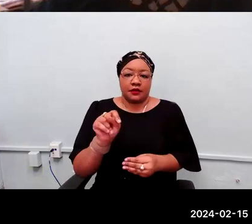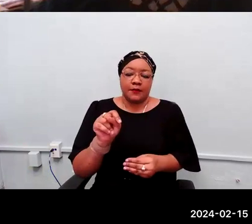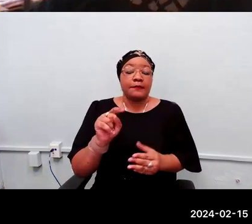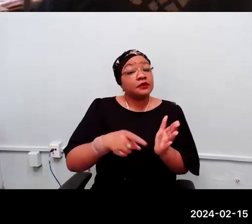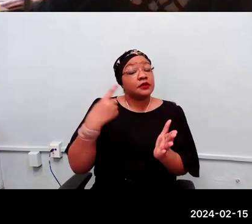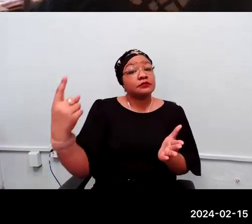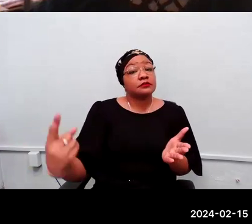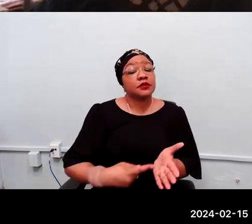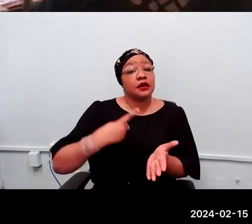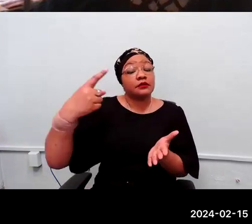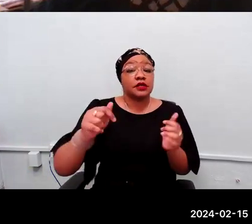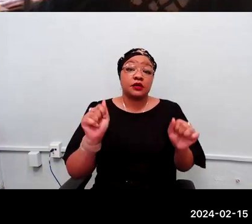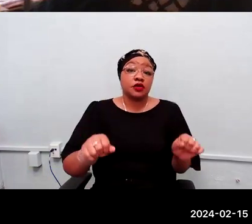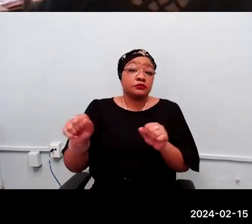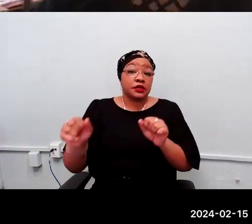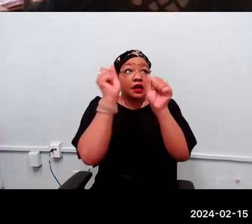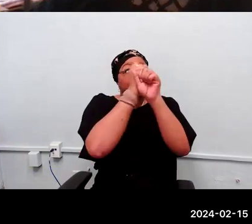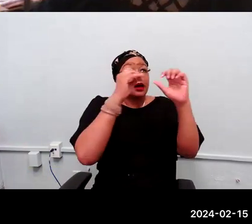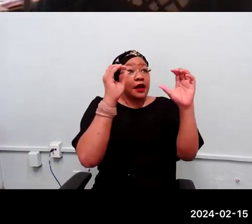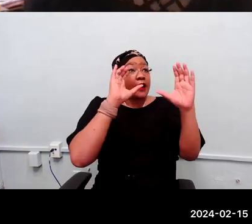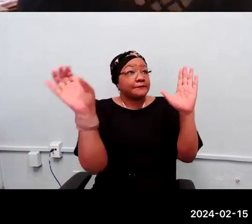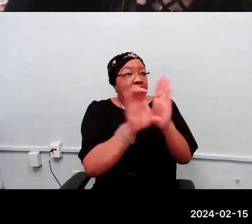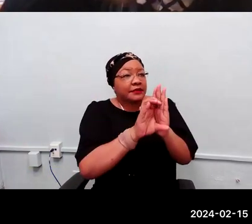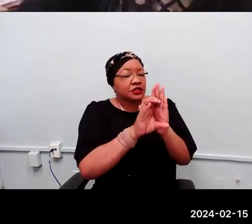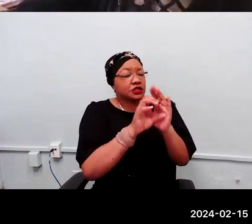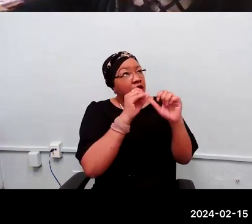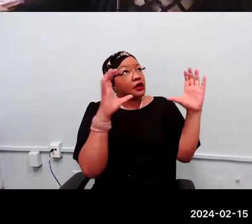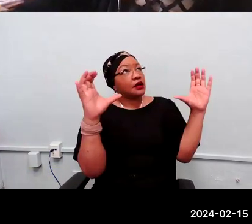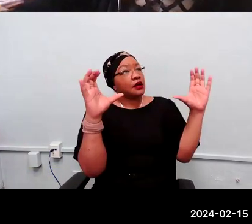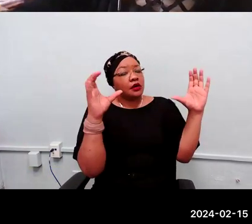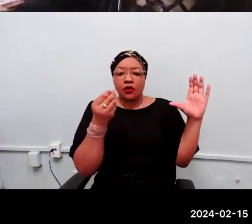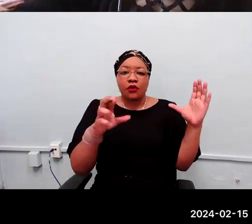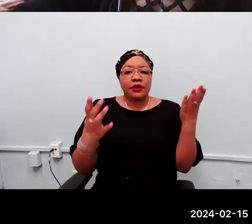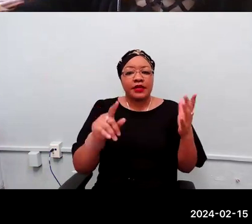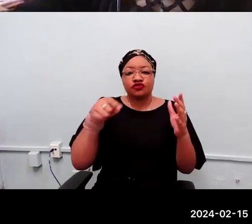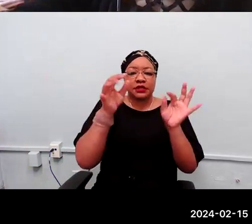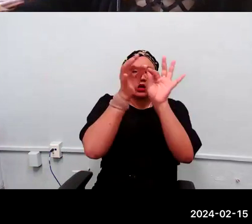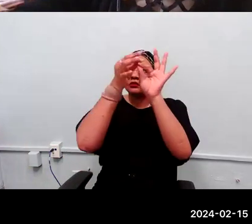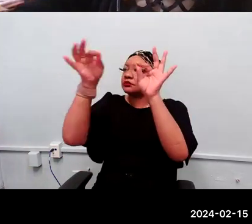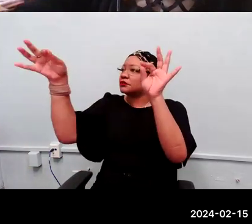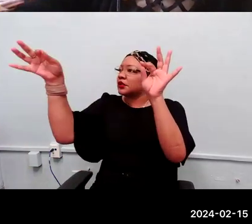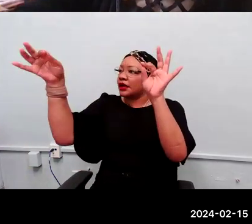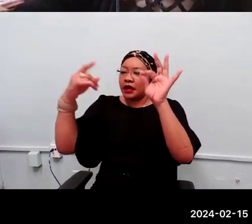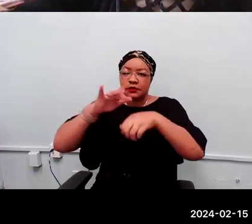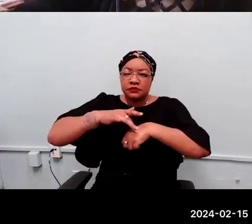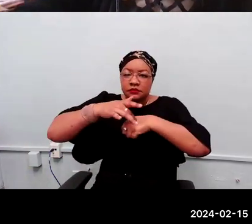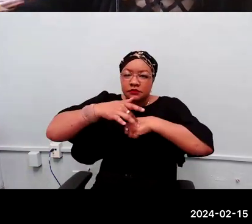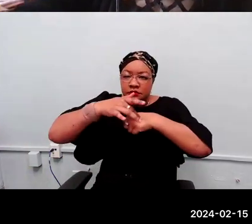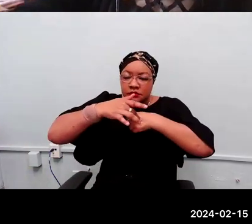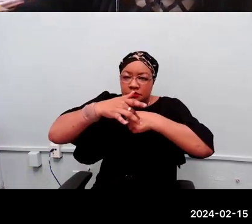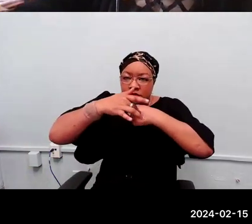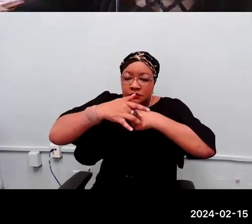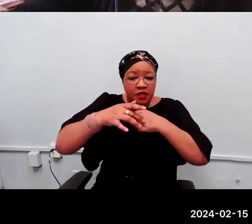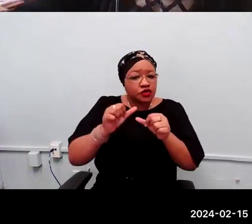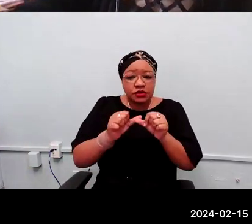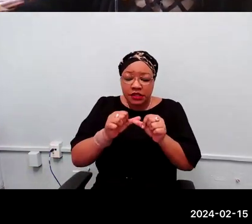can be an image like that, or it could be just a line in your head or something that you think you need to write about. You just keep